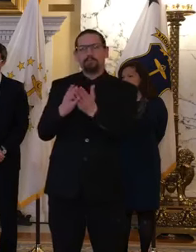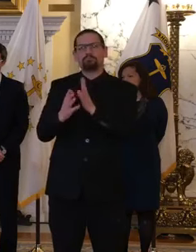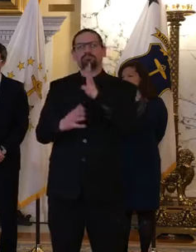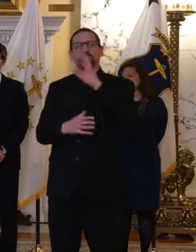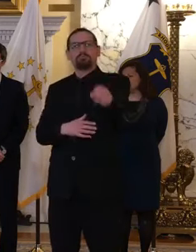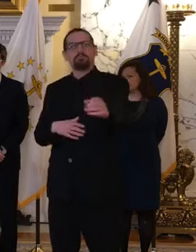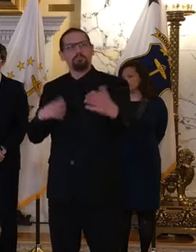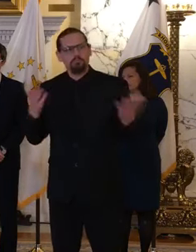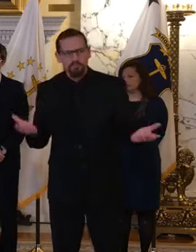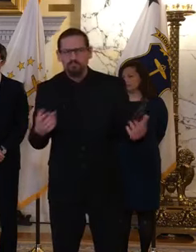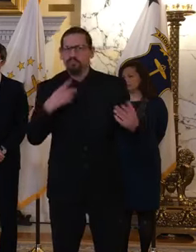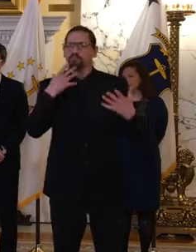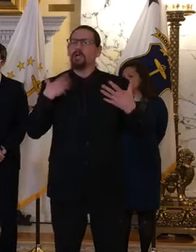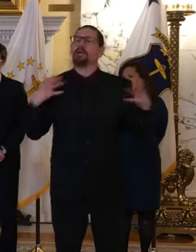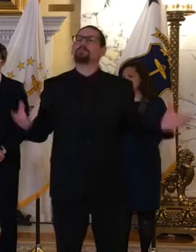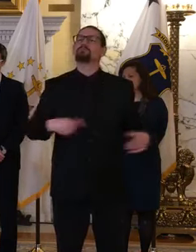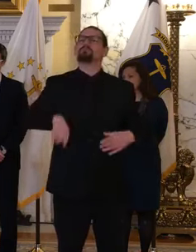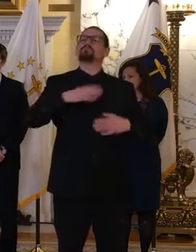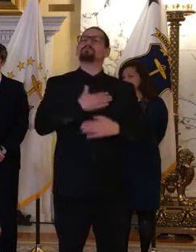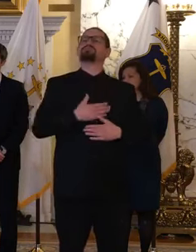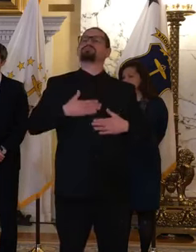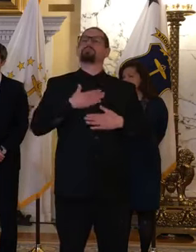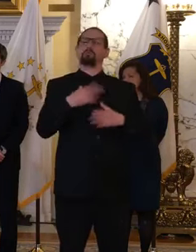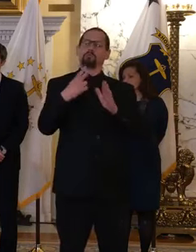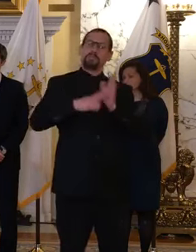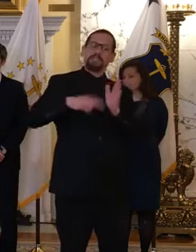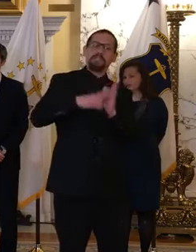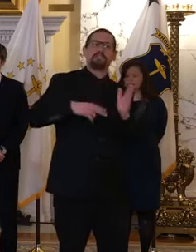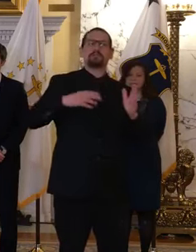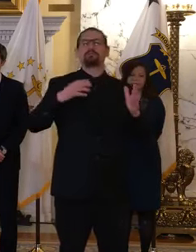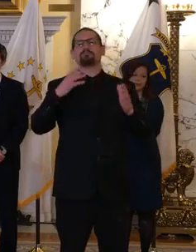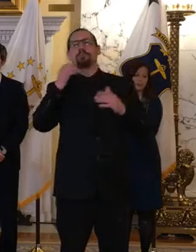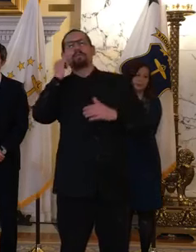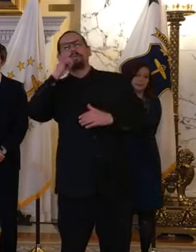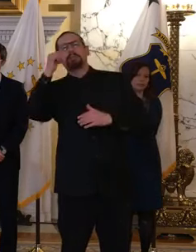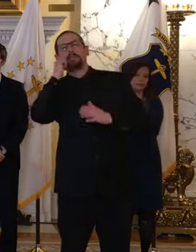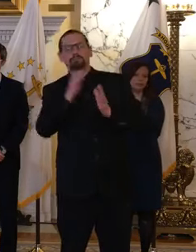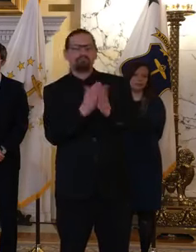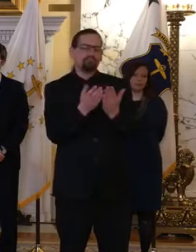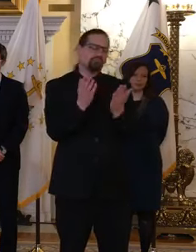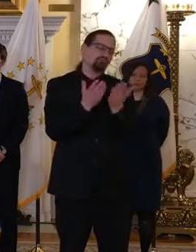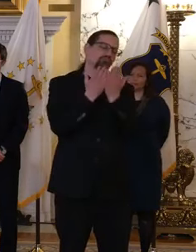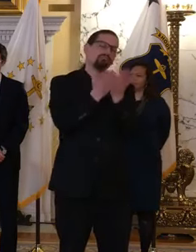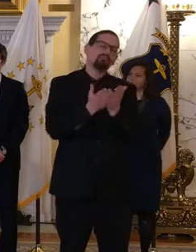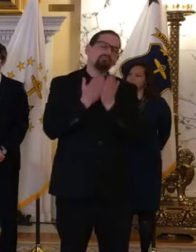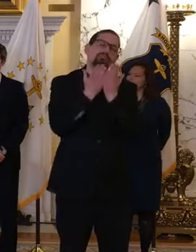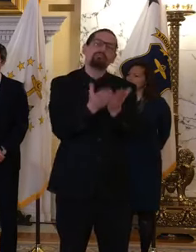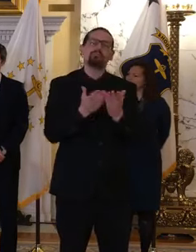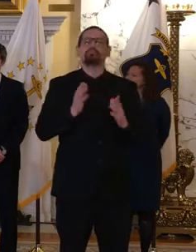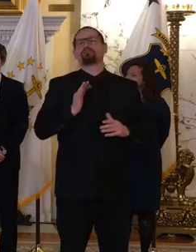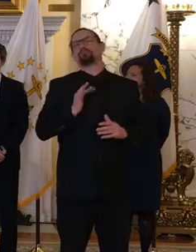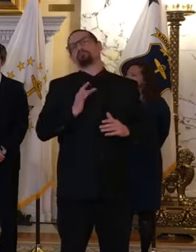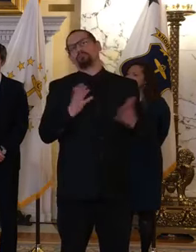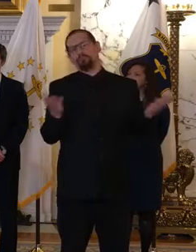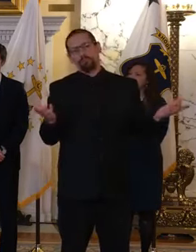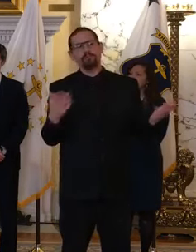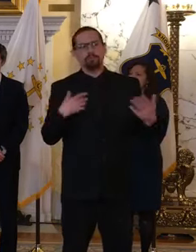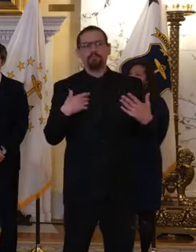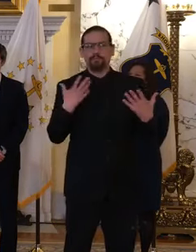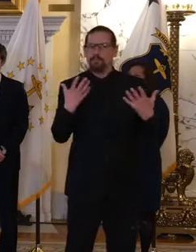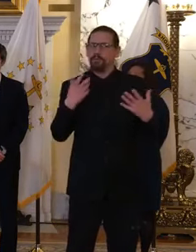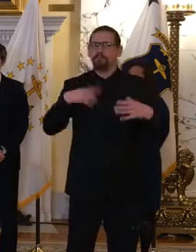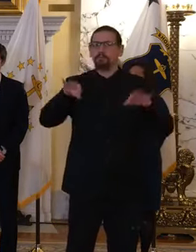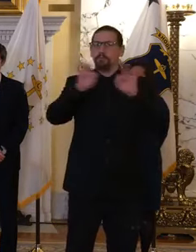and challenge ourselves every day in the month of April. Do a little bit of reading. It'll be good for the mind, good for the soul.